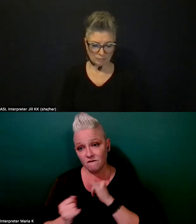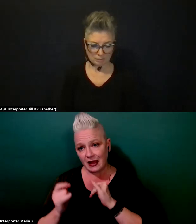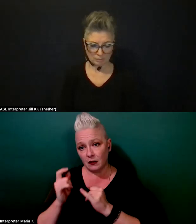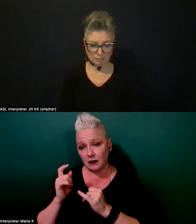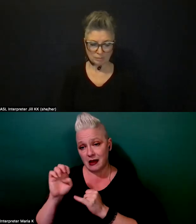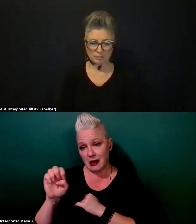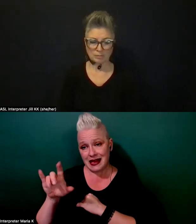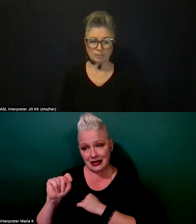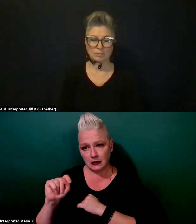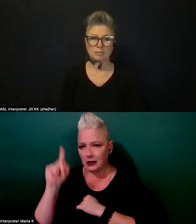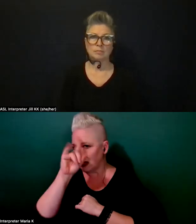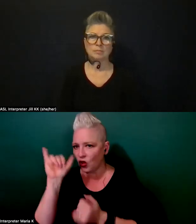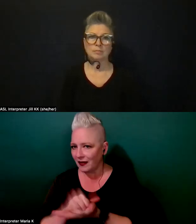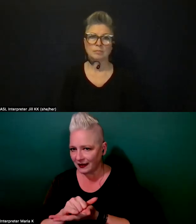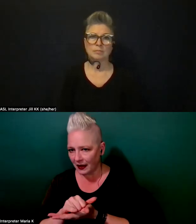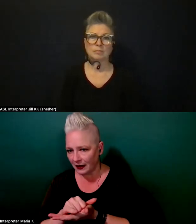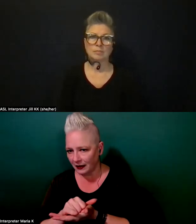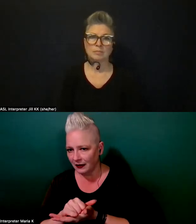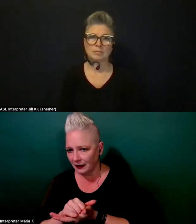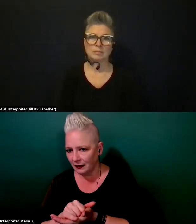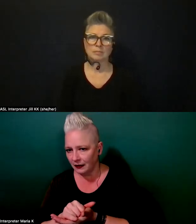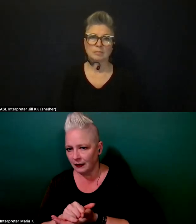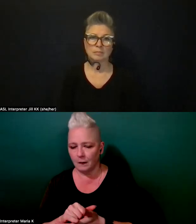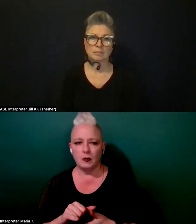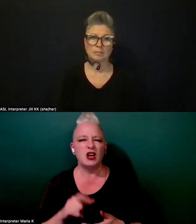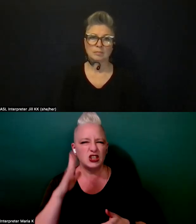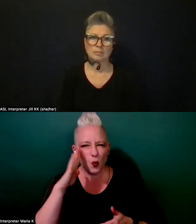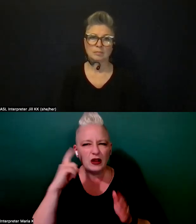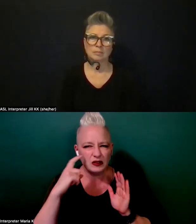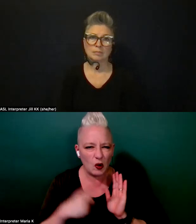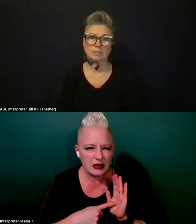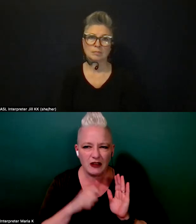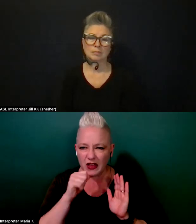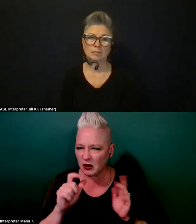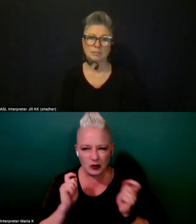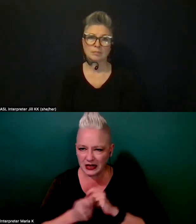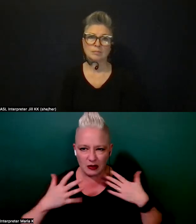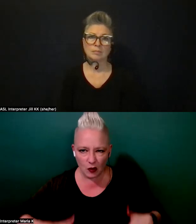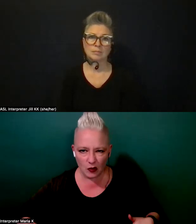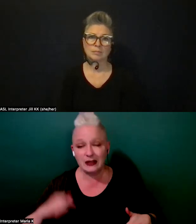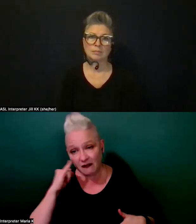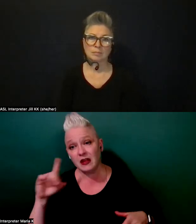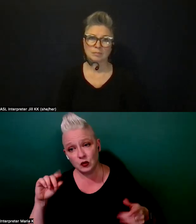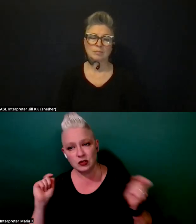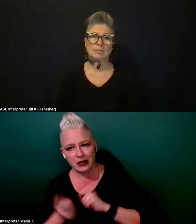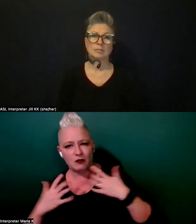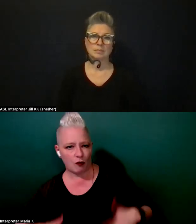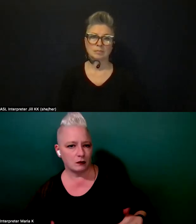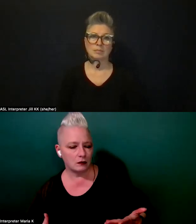really look that way, but you notice when they do and they don't change clothes, and that's your signifier of another day in the